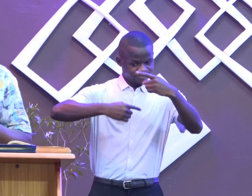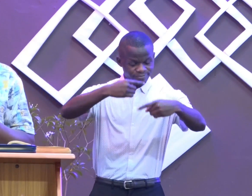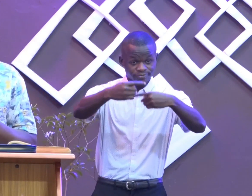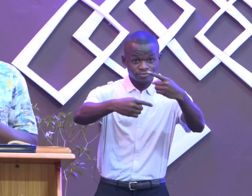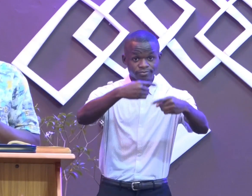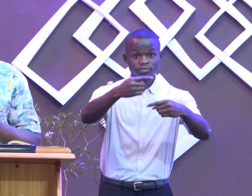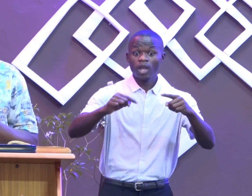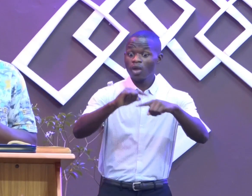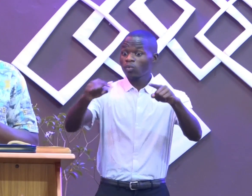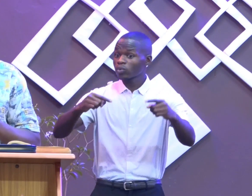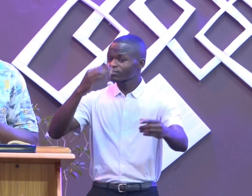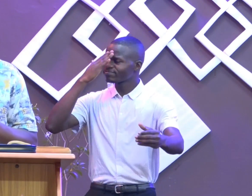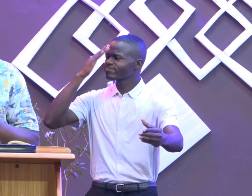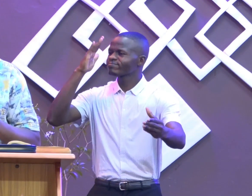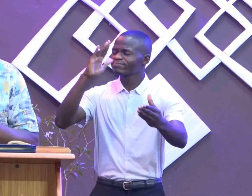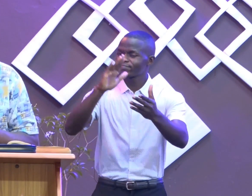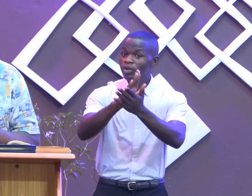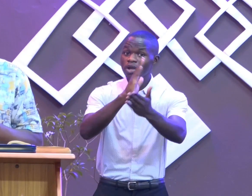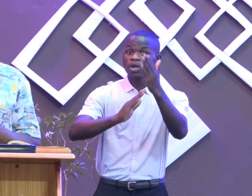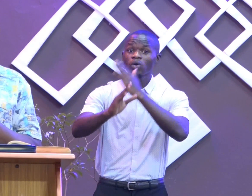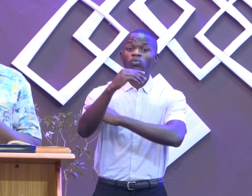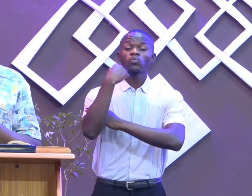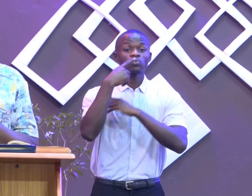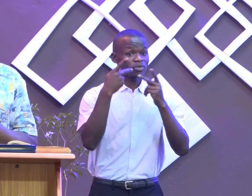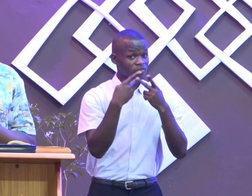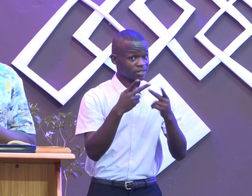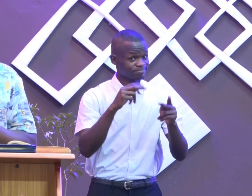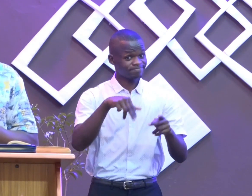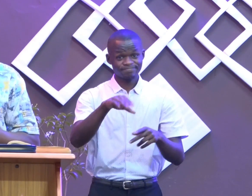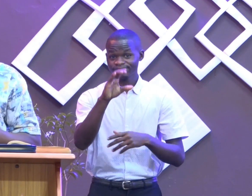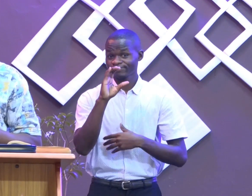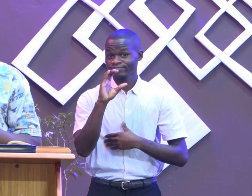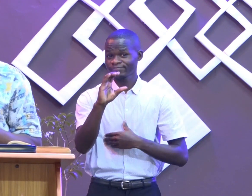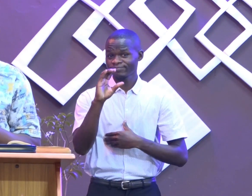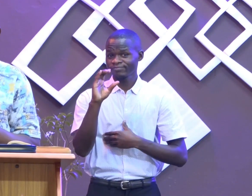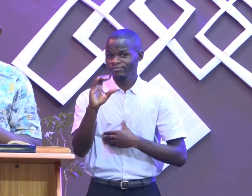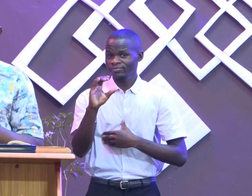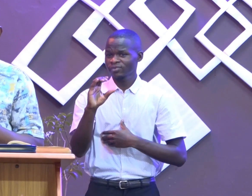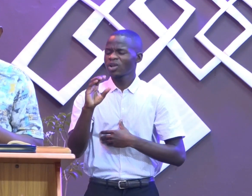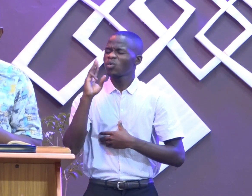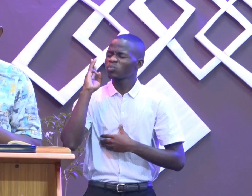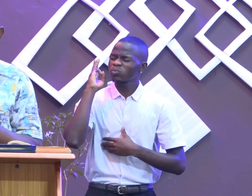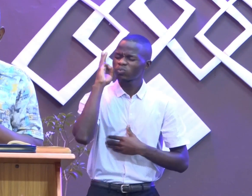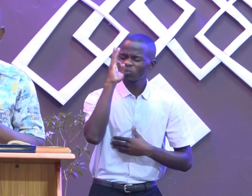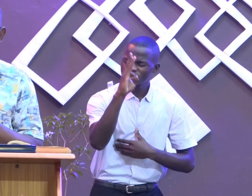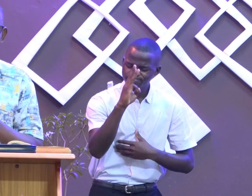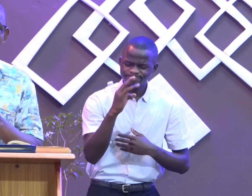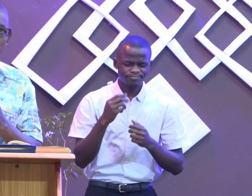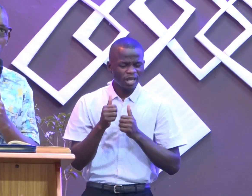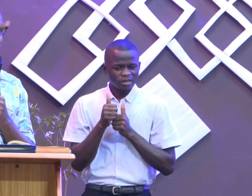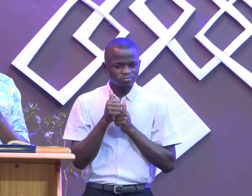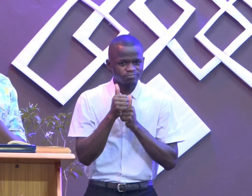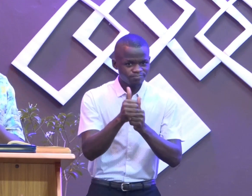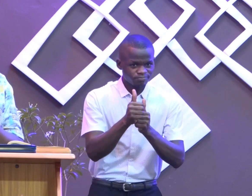go forward. We believe that God who began UCC is going to make us plod